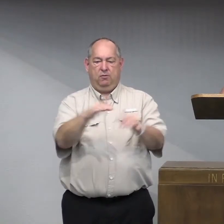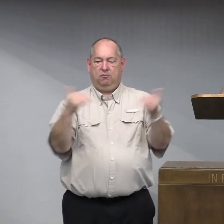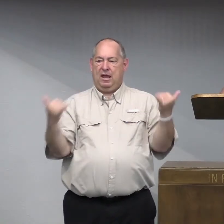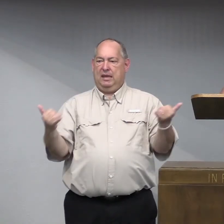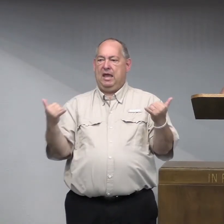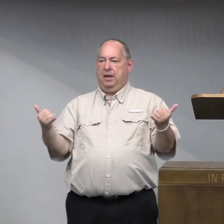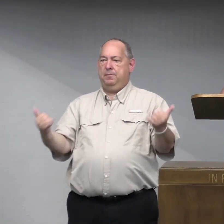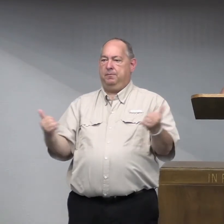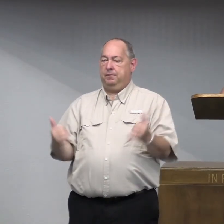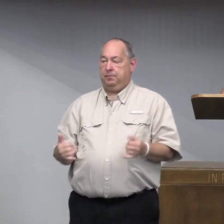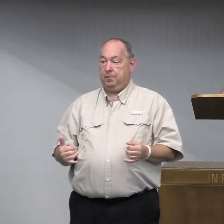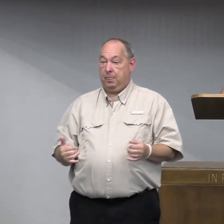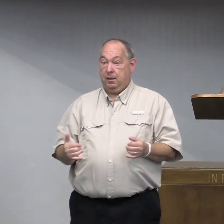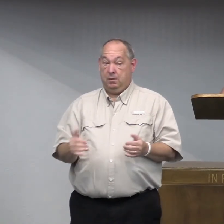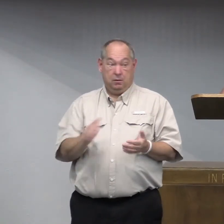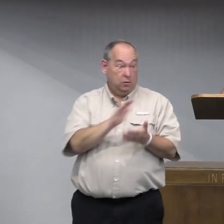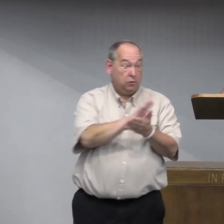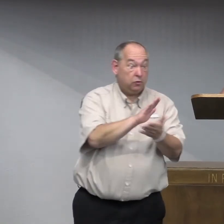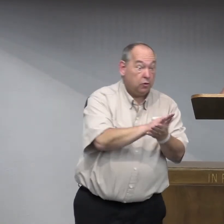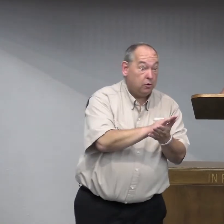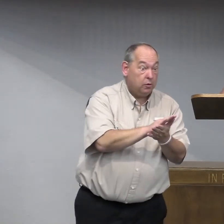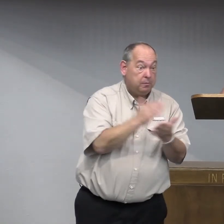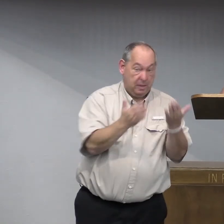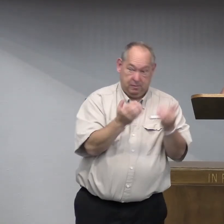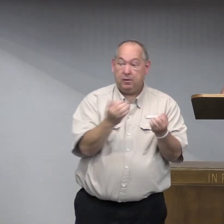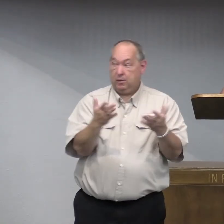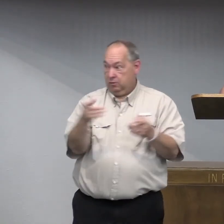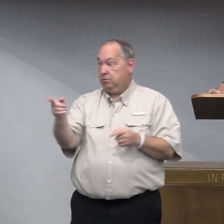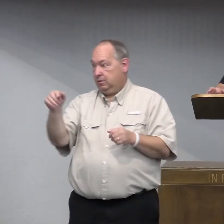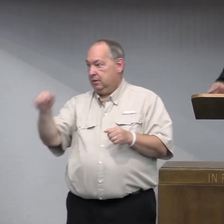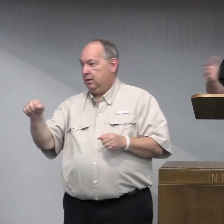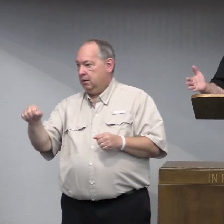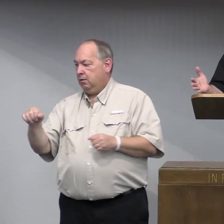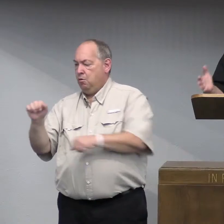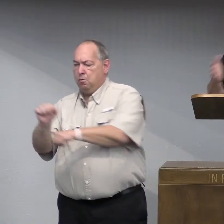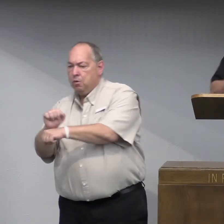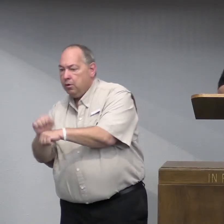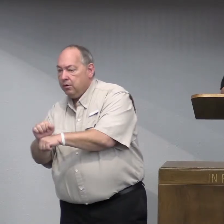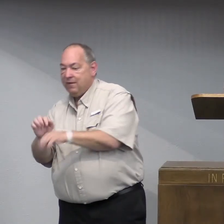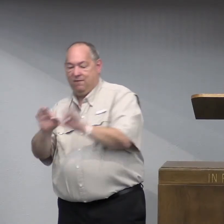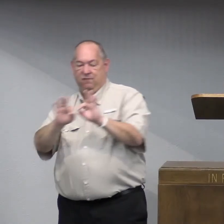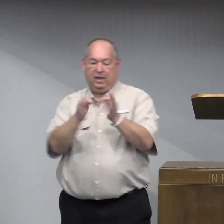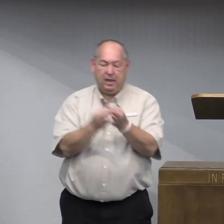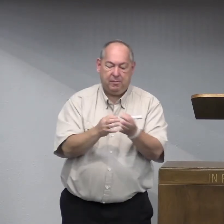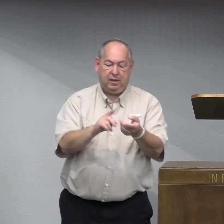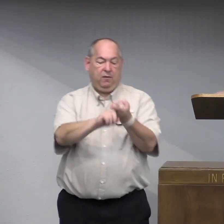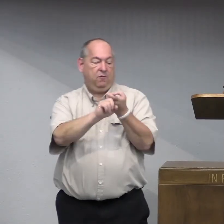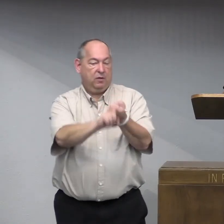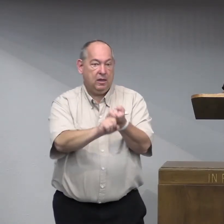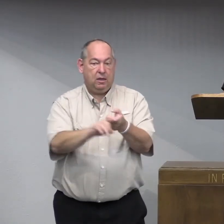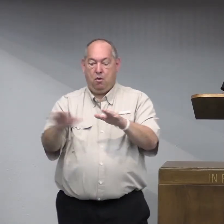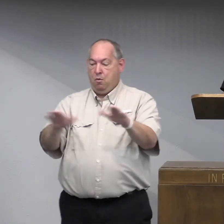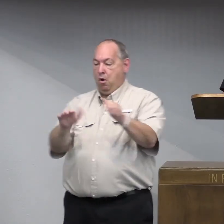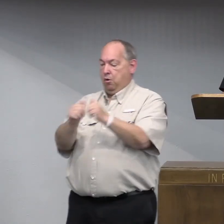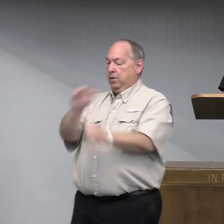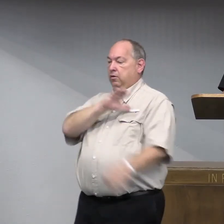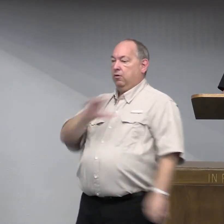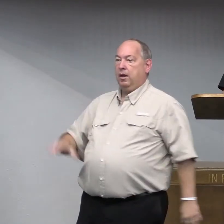now? Is it school? Probably for many of you, yes. A job, my family, my friendships, my walk with